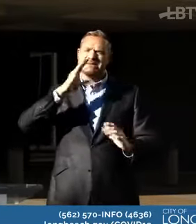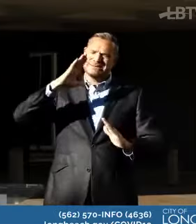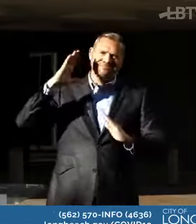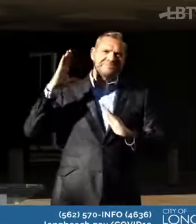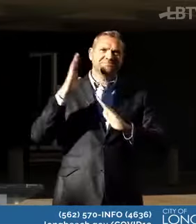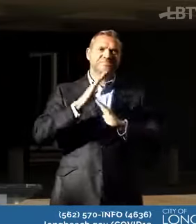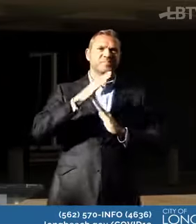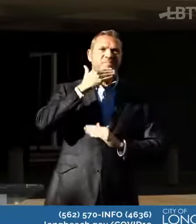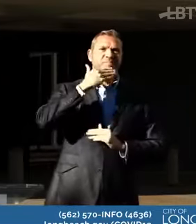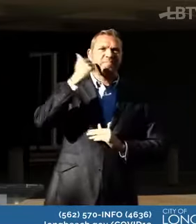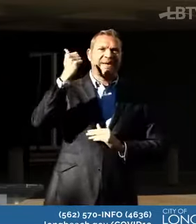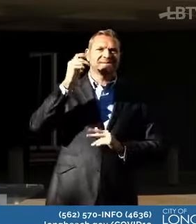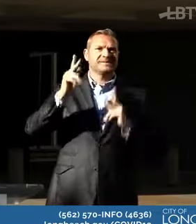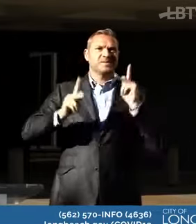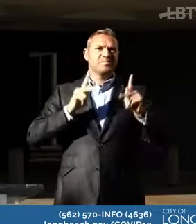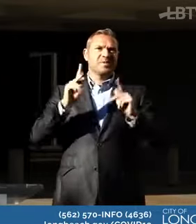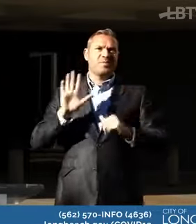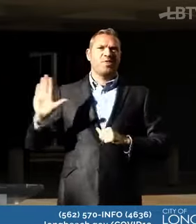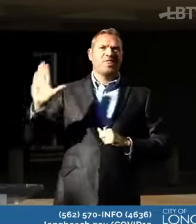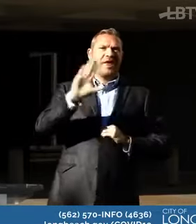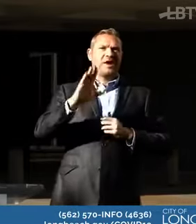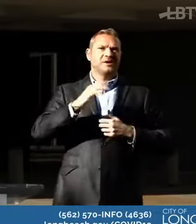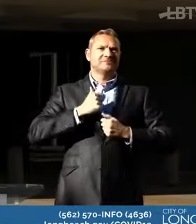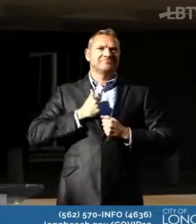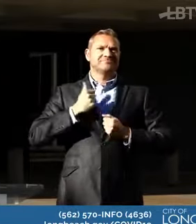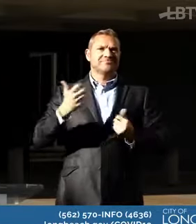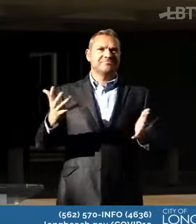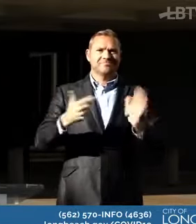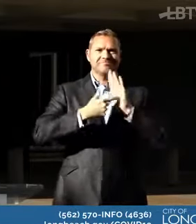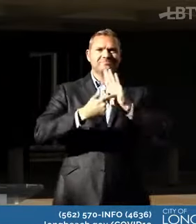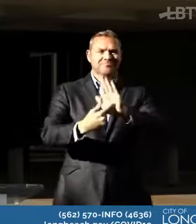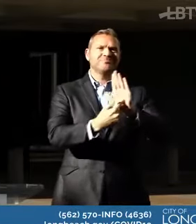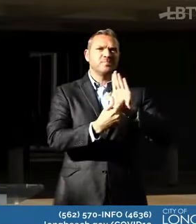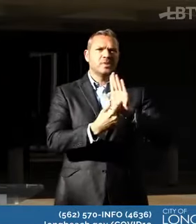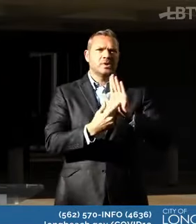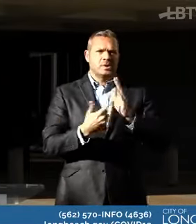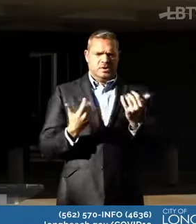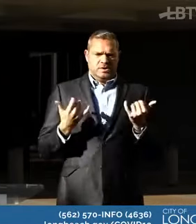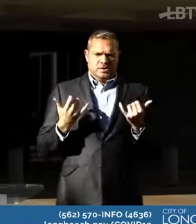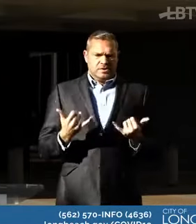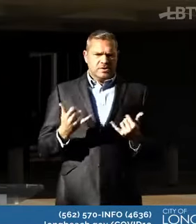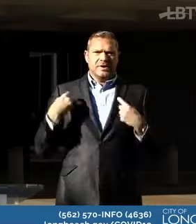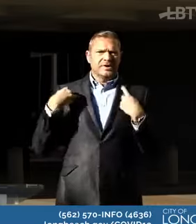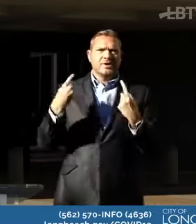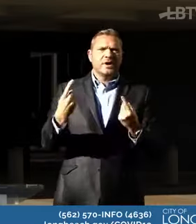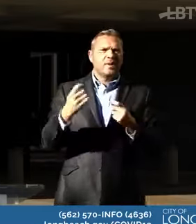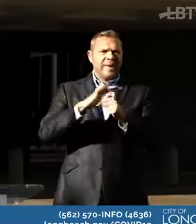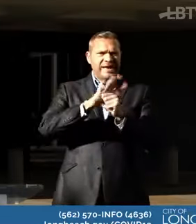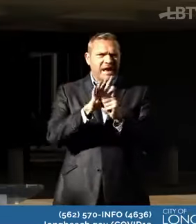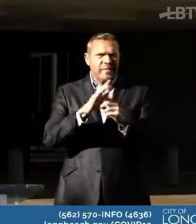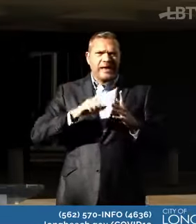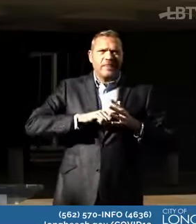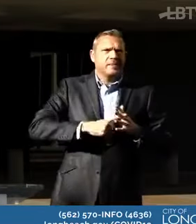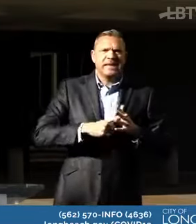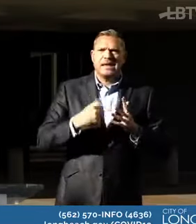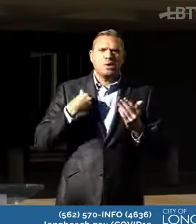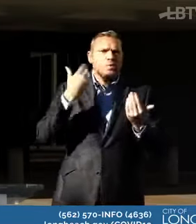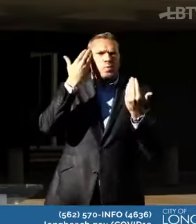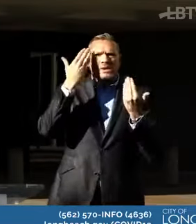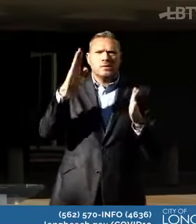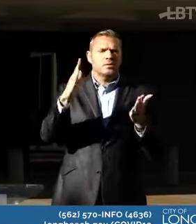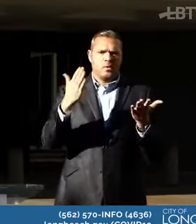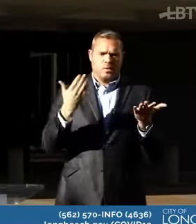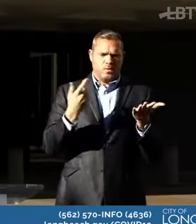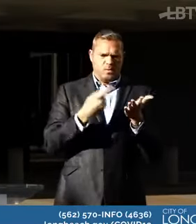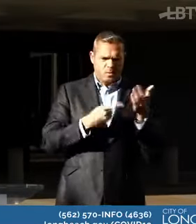this pandemic. Even at the start of the pandemic, when so much was unknown about this virus, our frontline workers were stepping